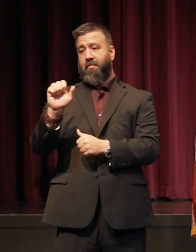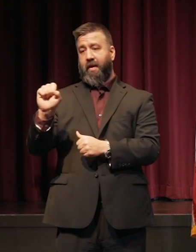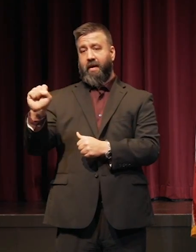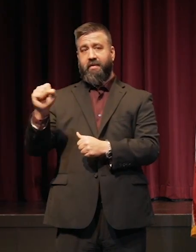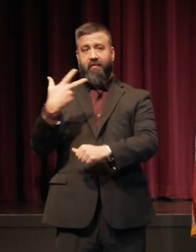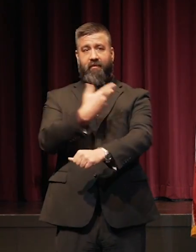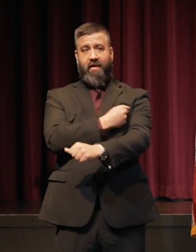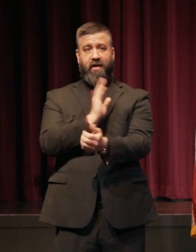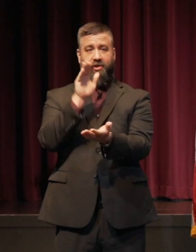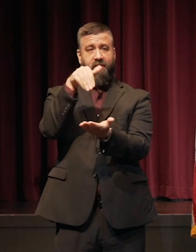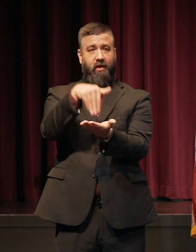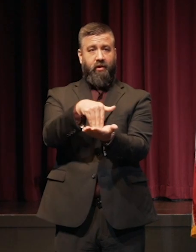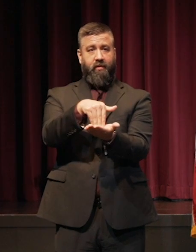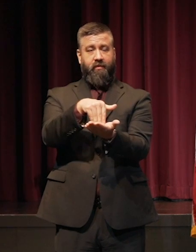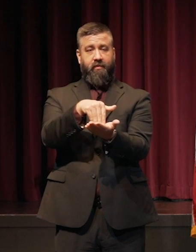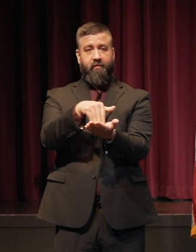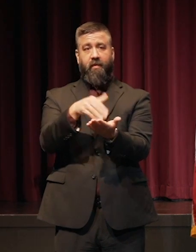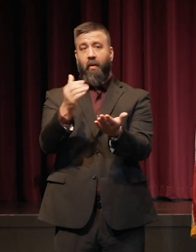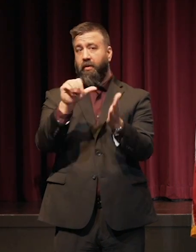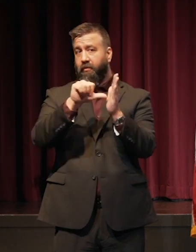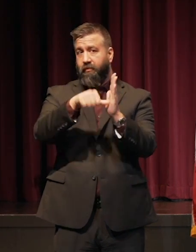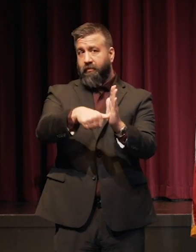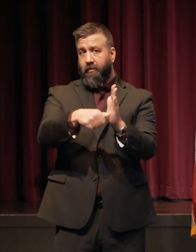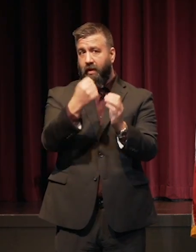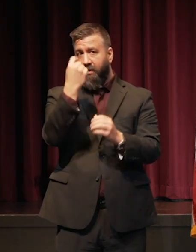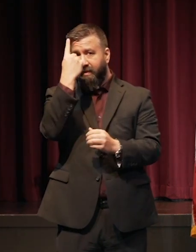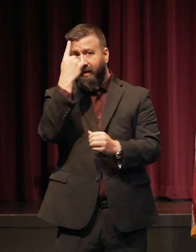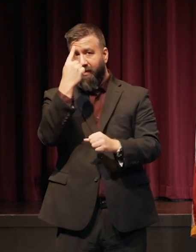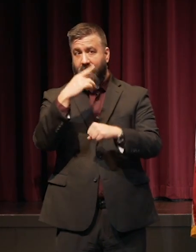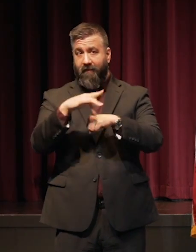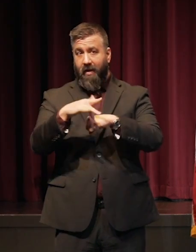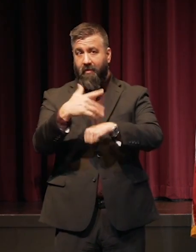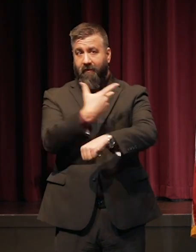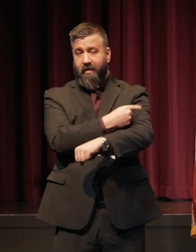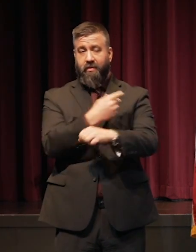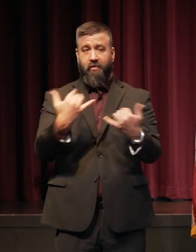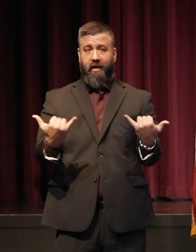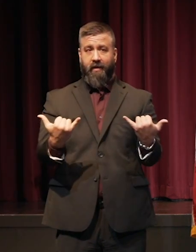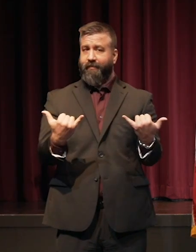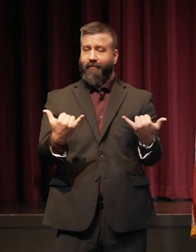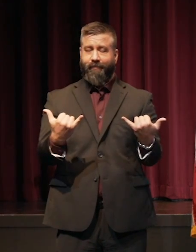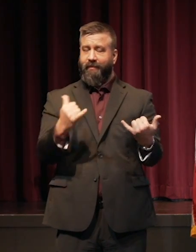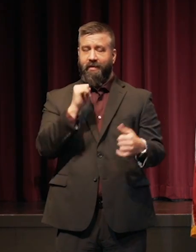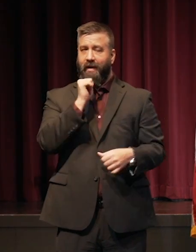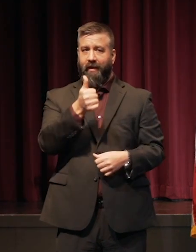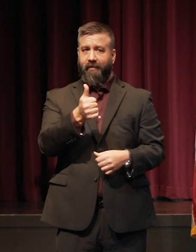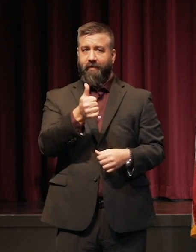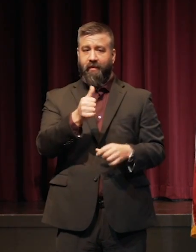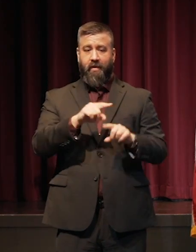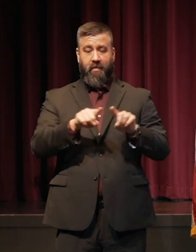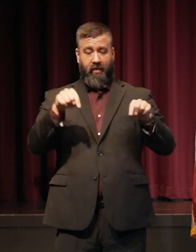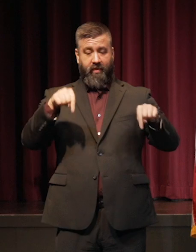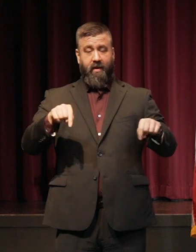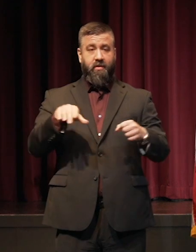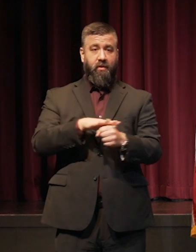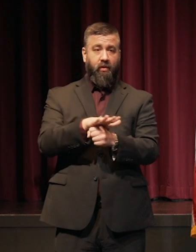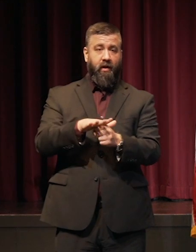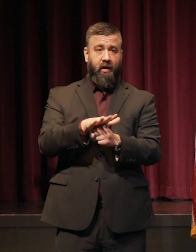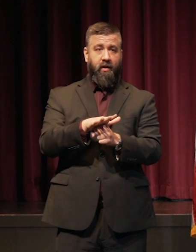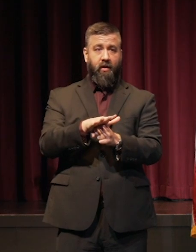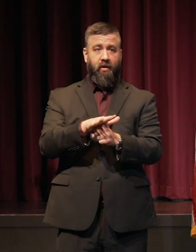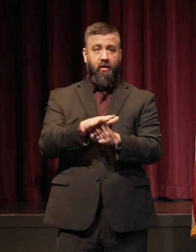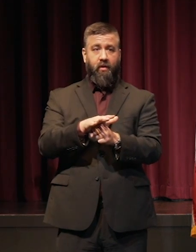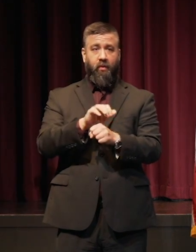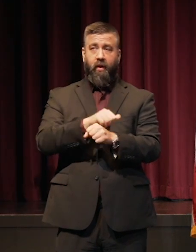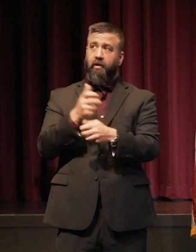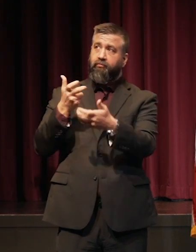center. I want to stress that vaccines today are not available at this site. With this location, we're working closely